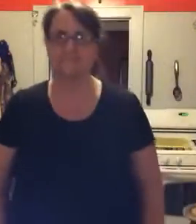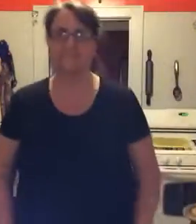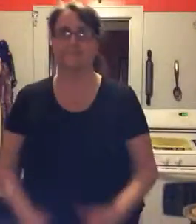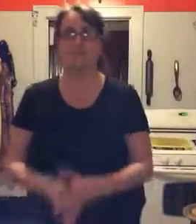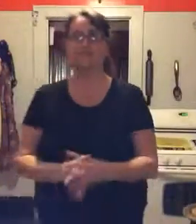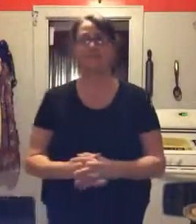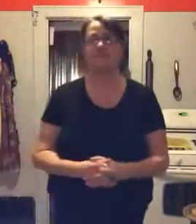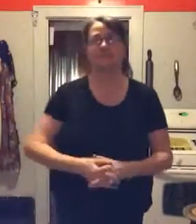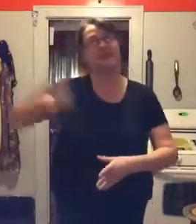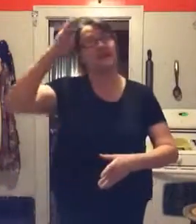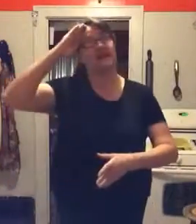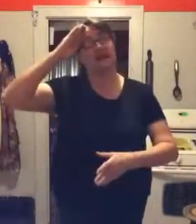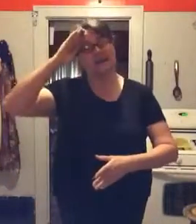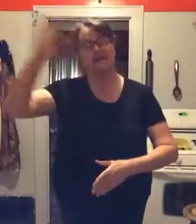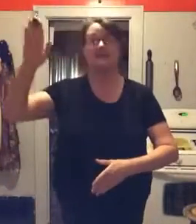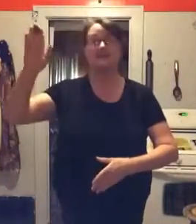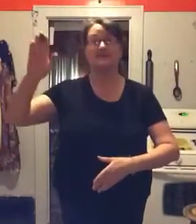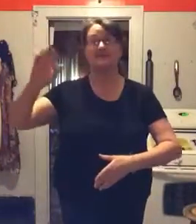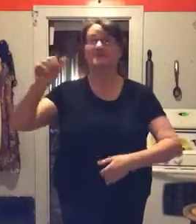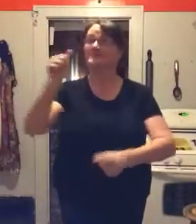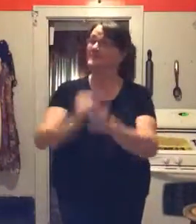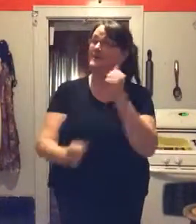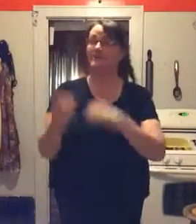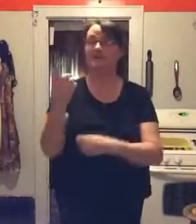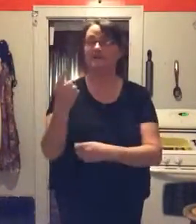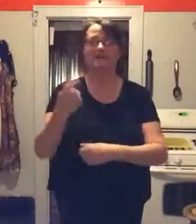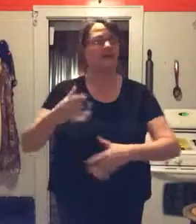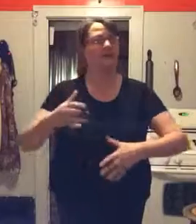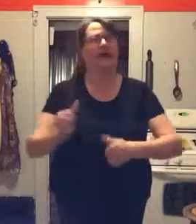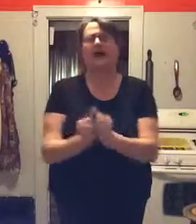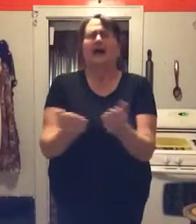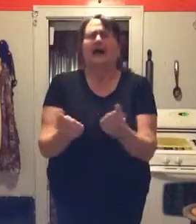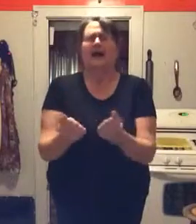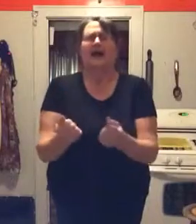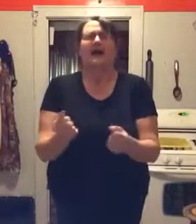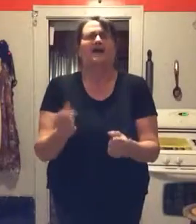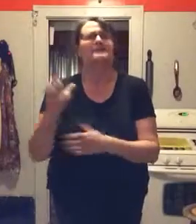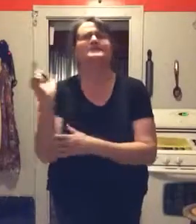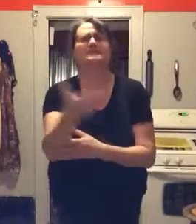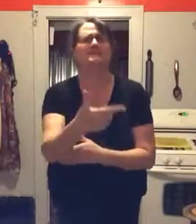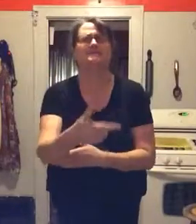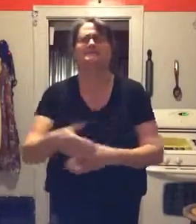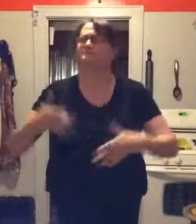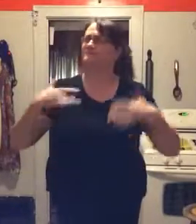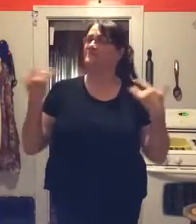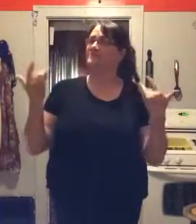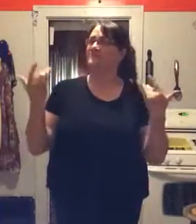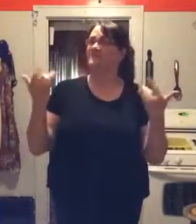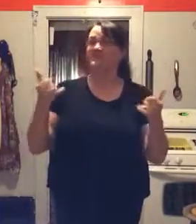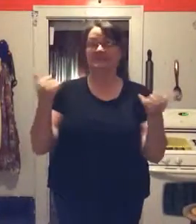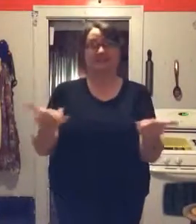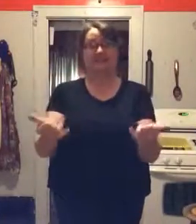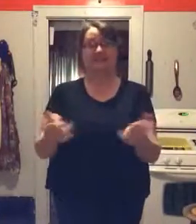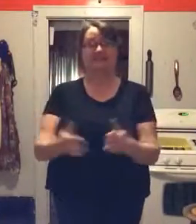Hello, everyone. How's everybody doing today? I'm here with students